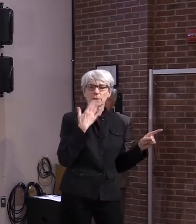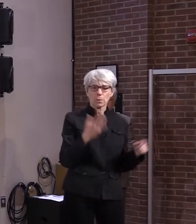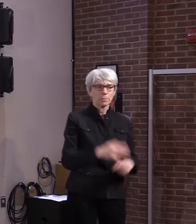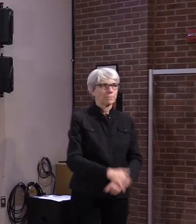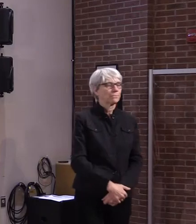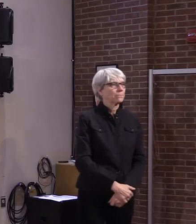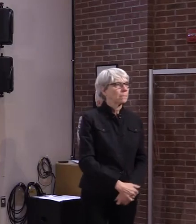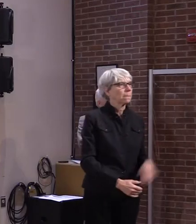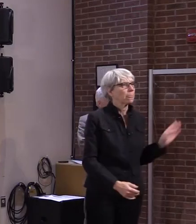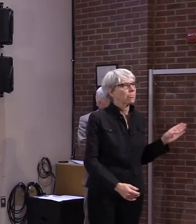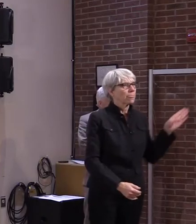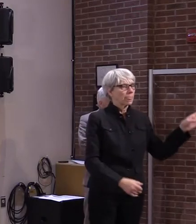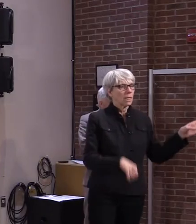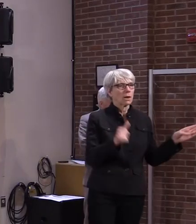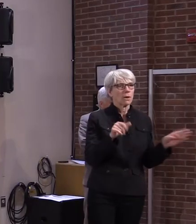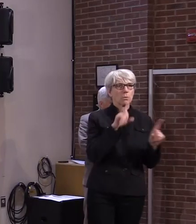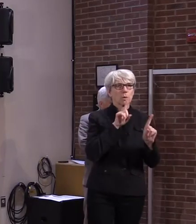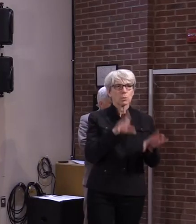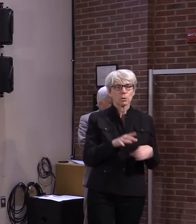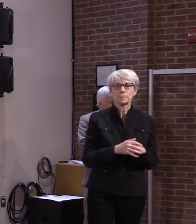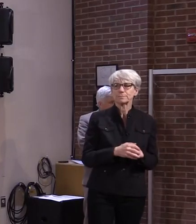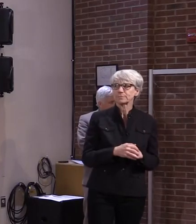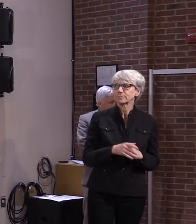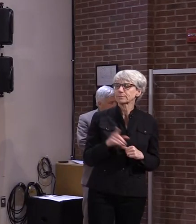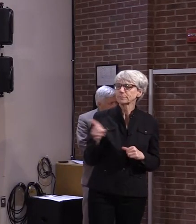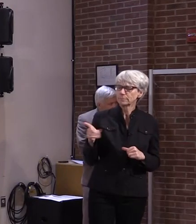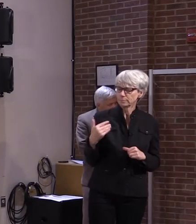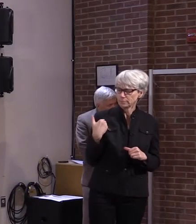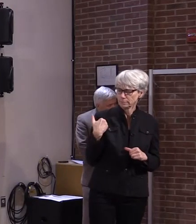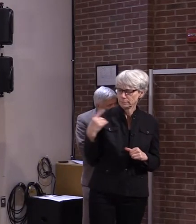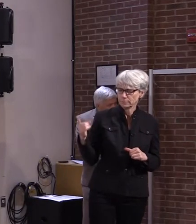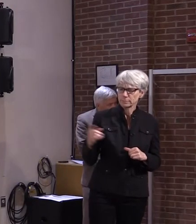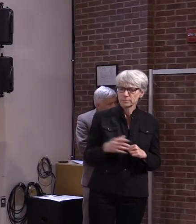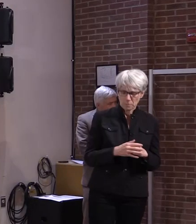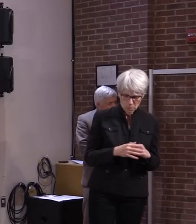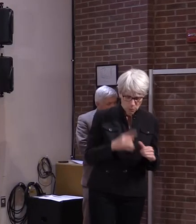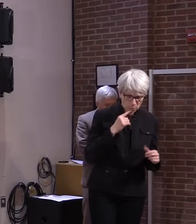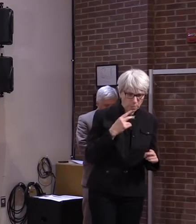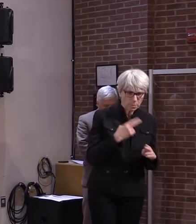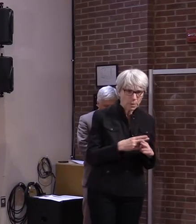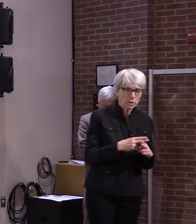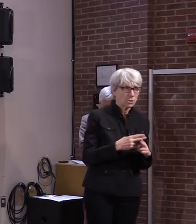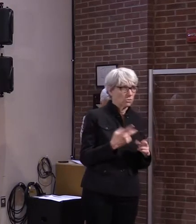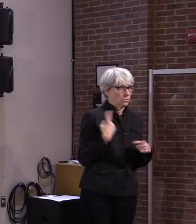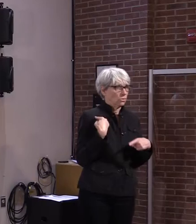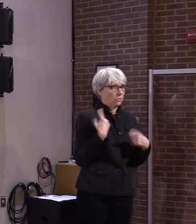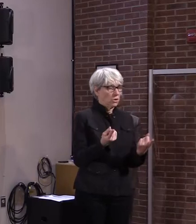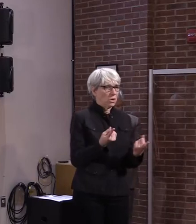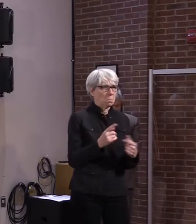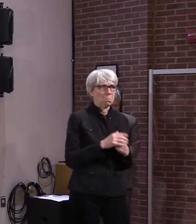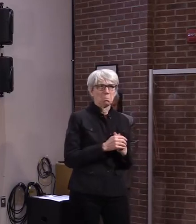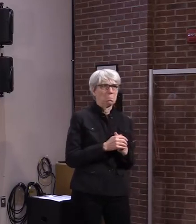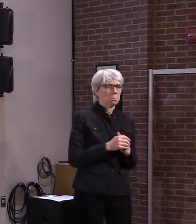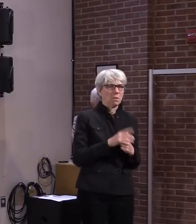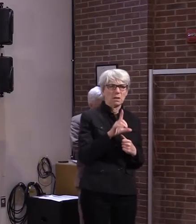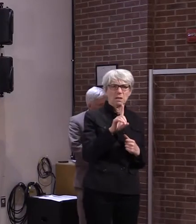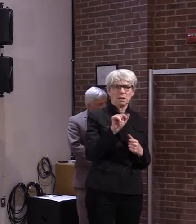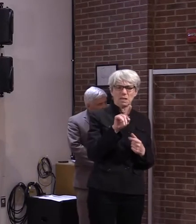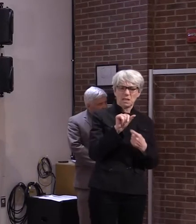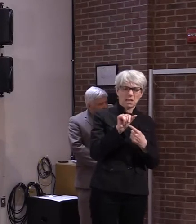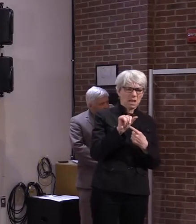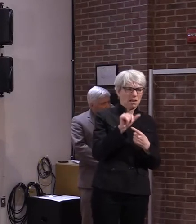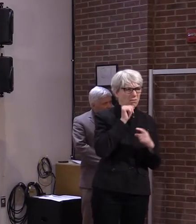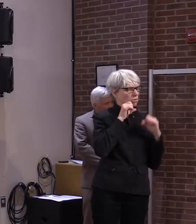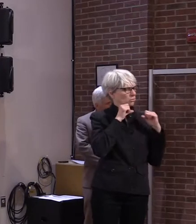Okay, thanks. Governor, as you mentioned in your opening remarks, the data right now, you say, doesn't reflect the need for a state of